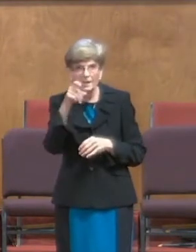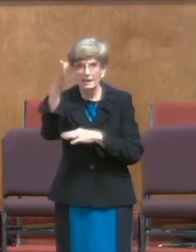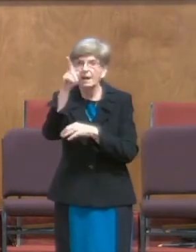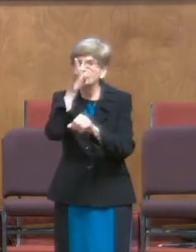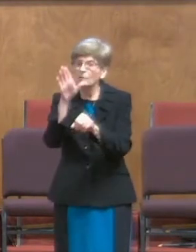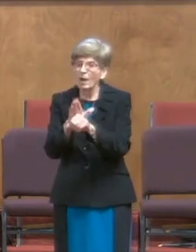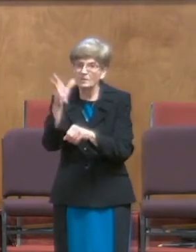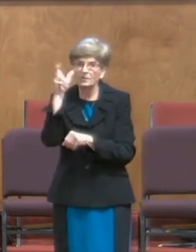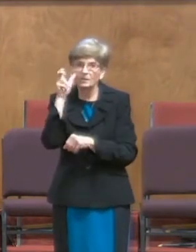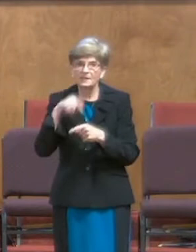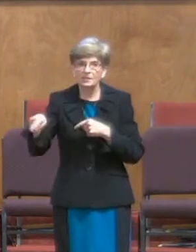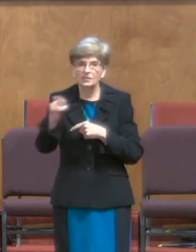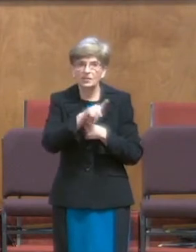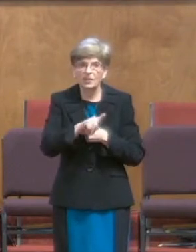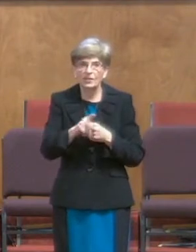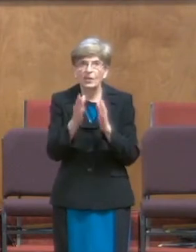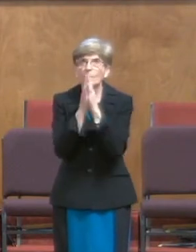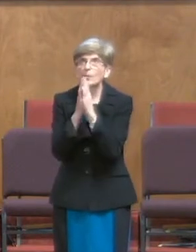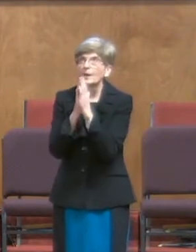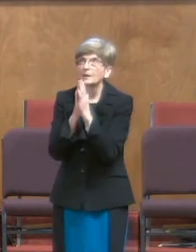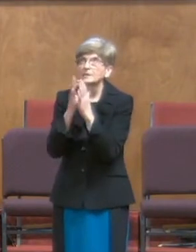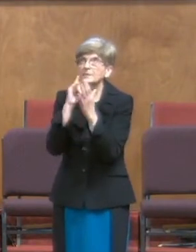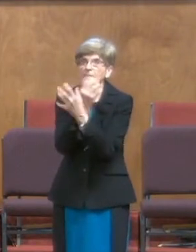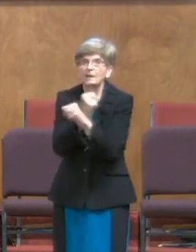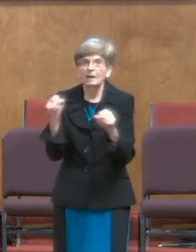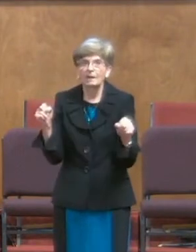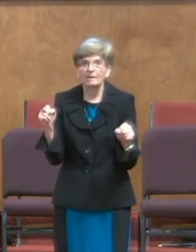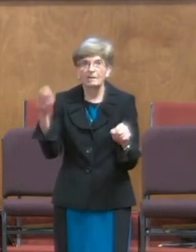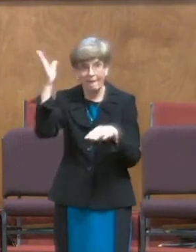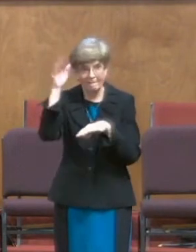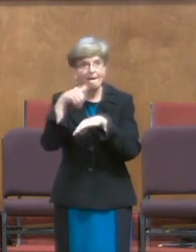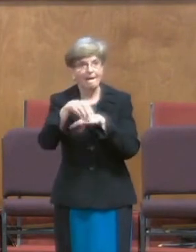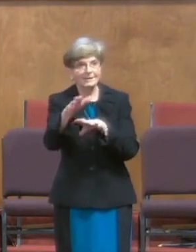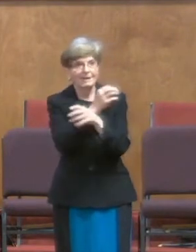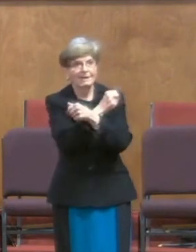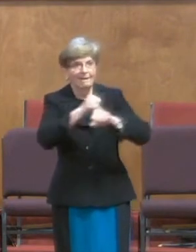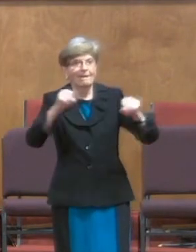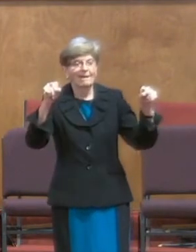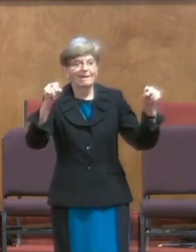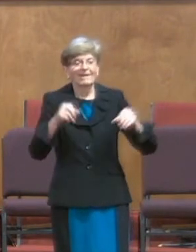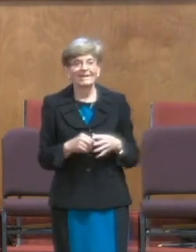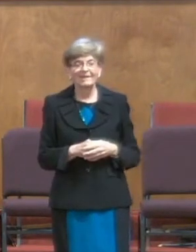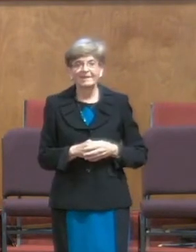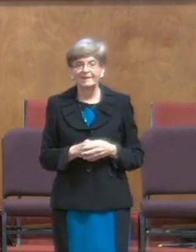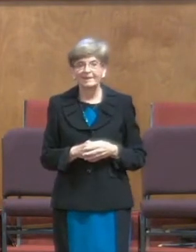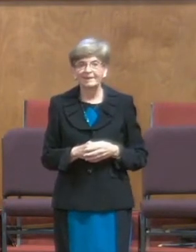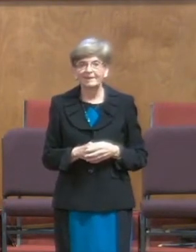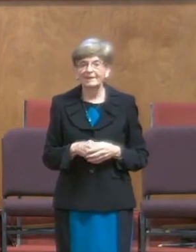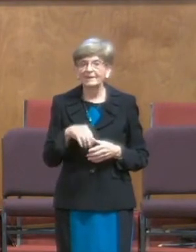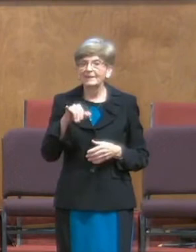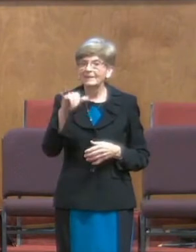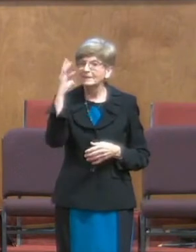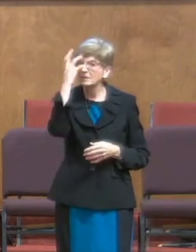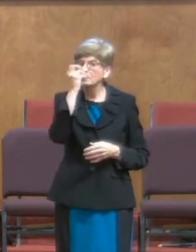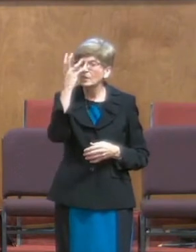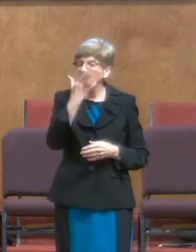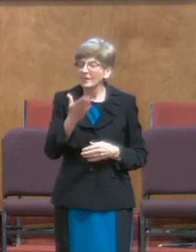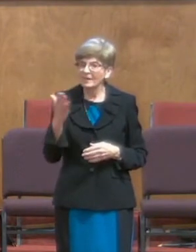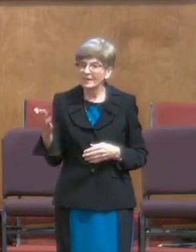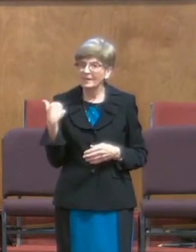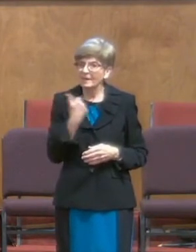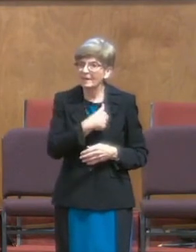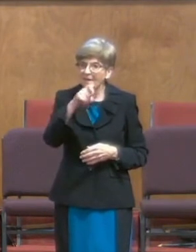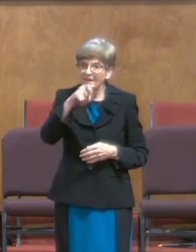for deliverance. And he delivered them. And that's the beautiful thing that we need